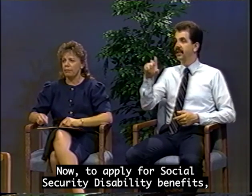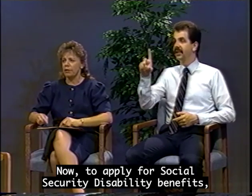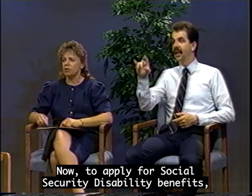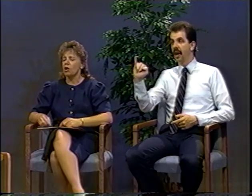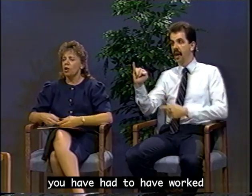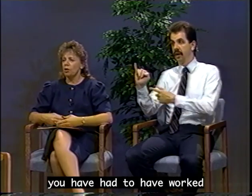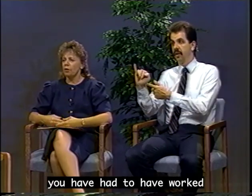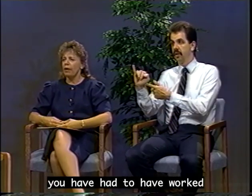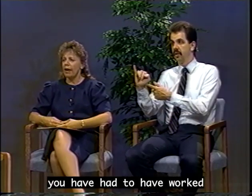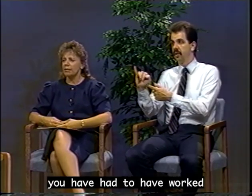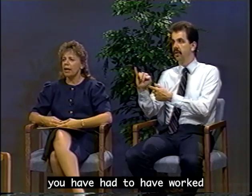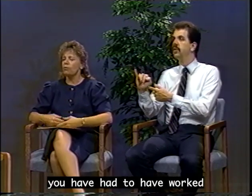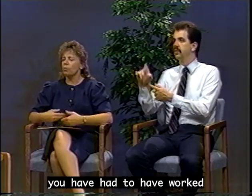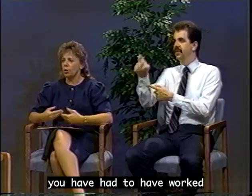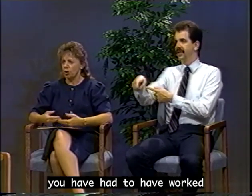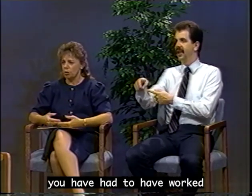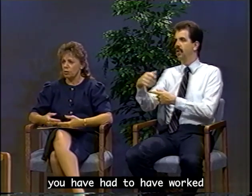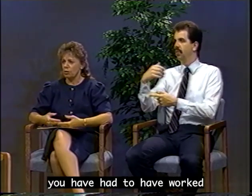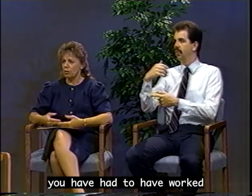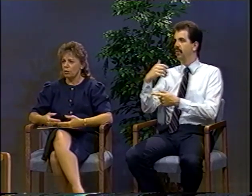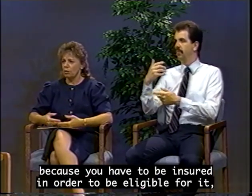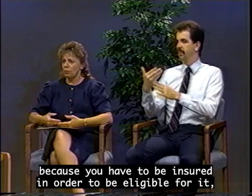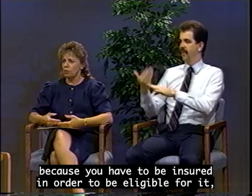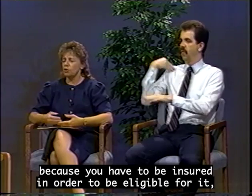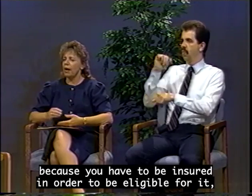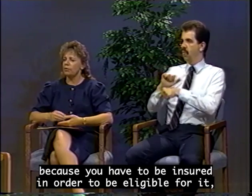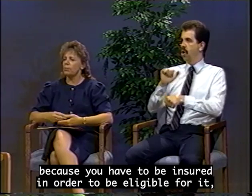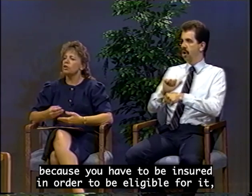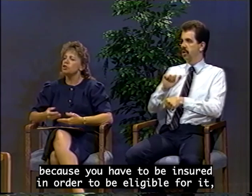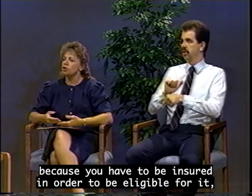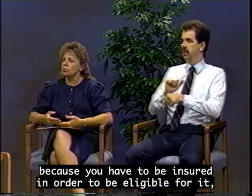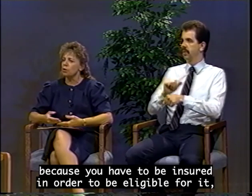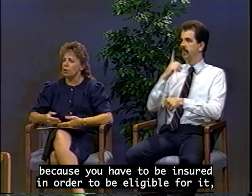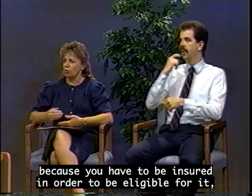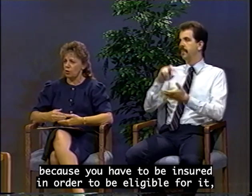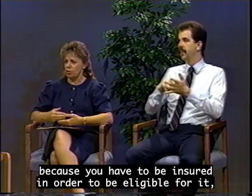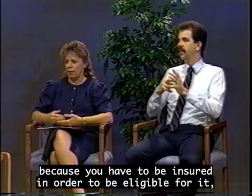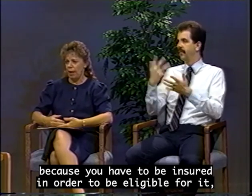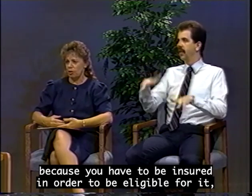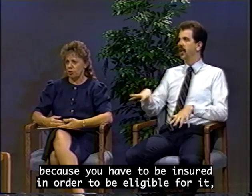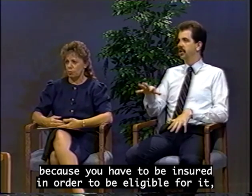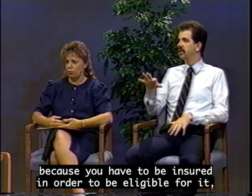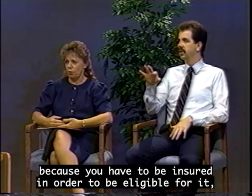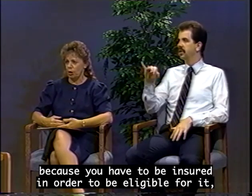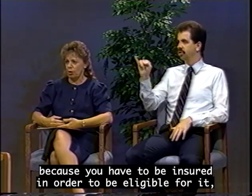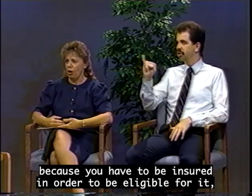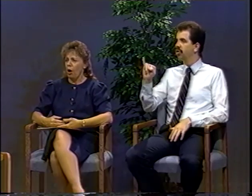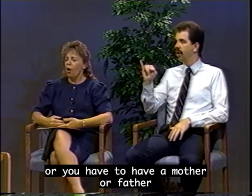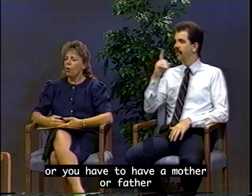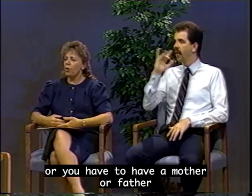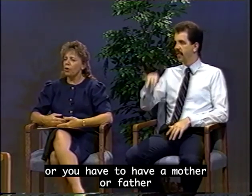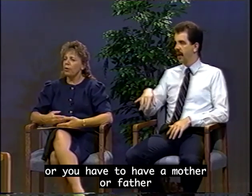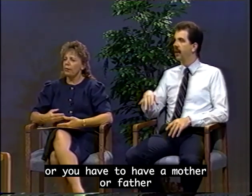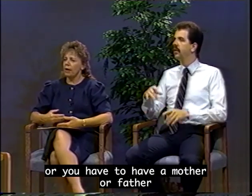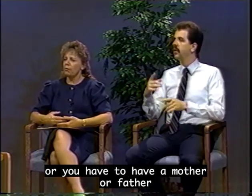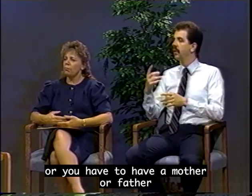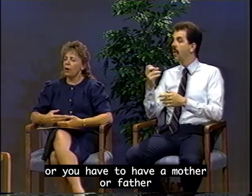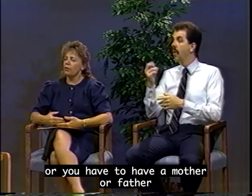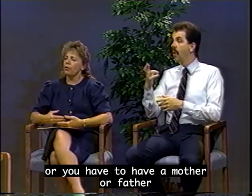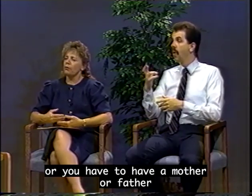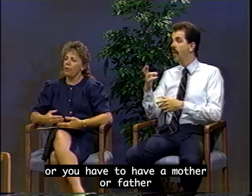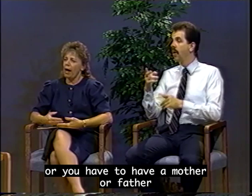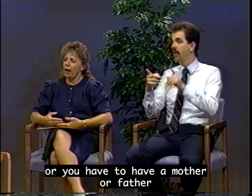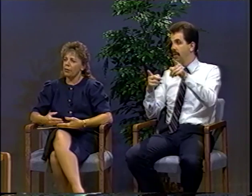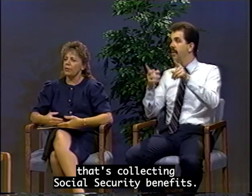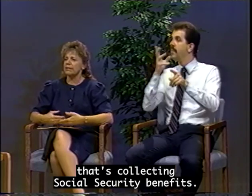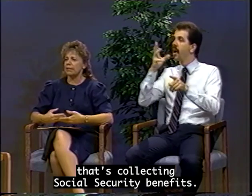disability benefits, you have had to have worked, because you have to be insured in order to be eligible for it. Or you have to have a